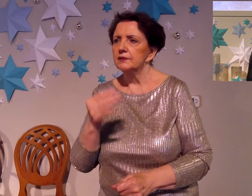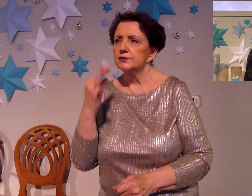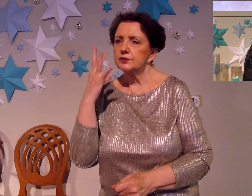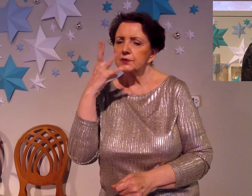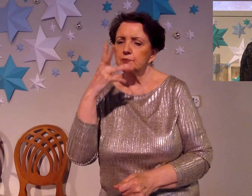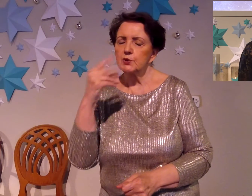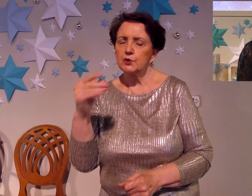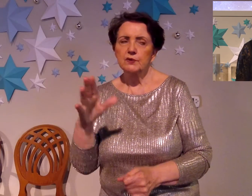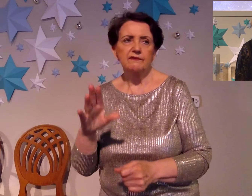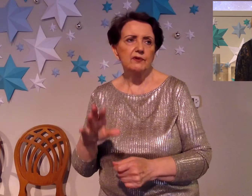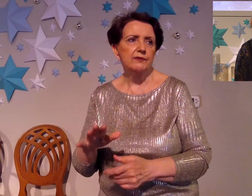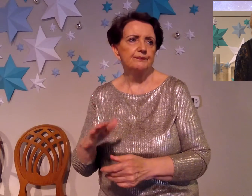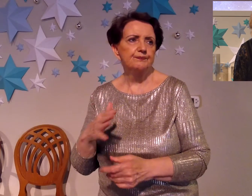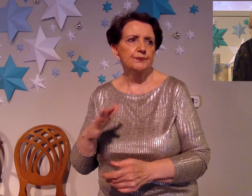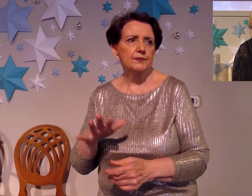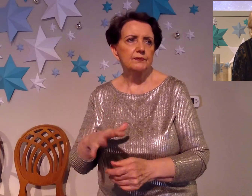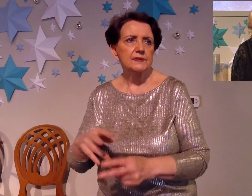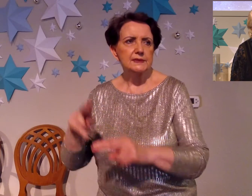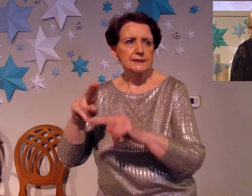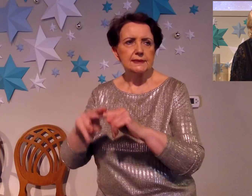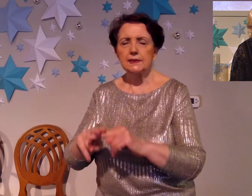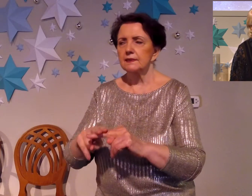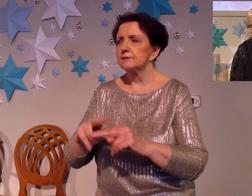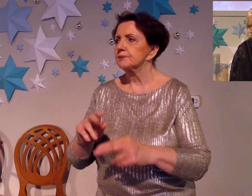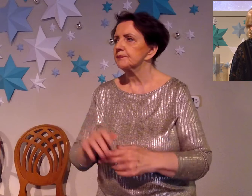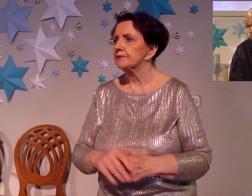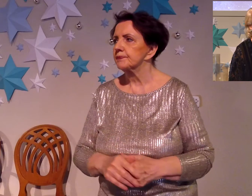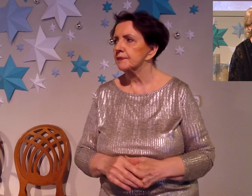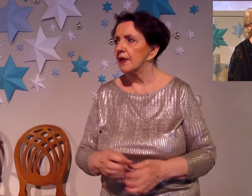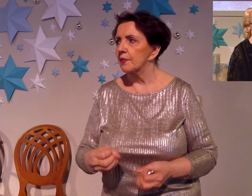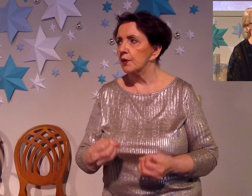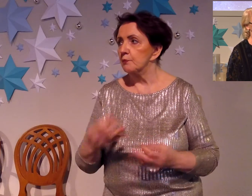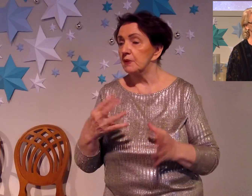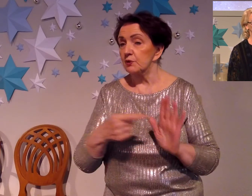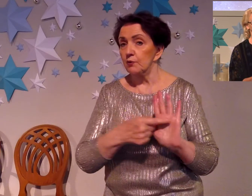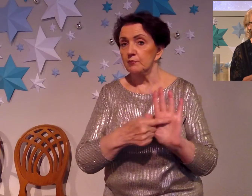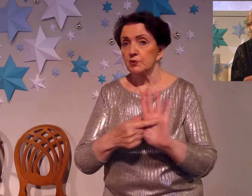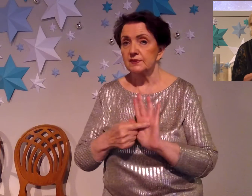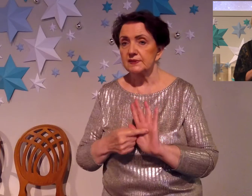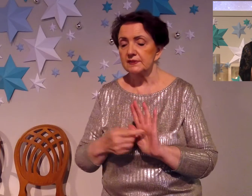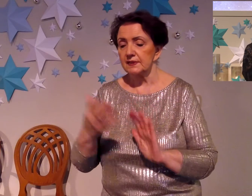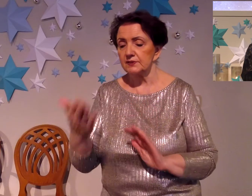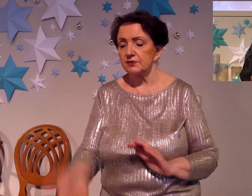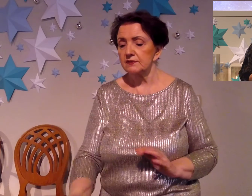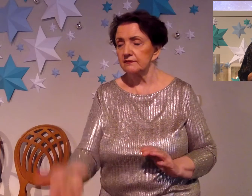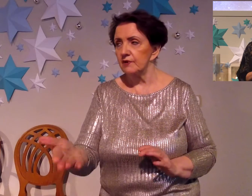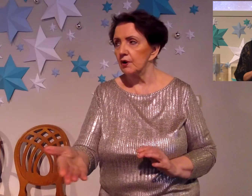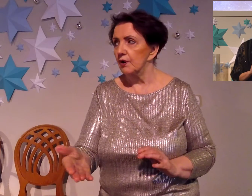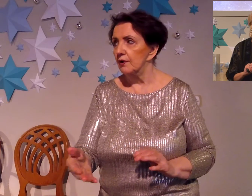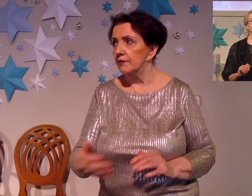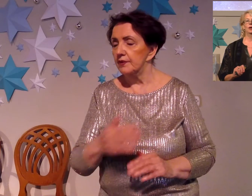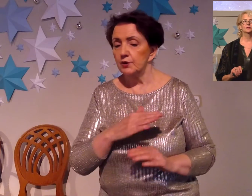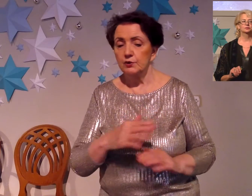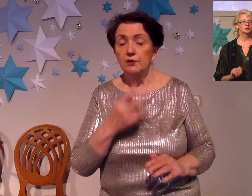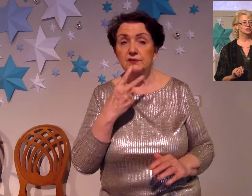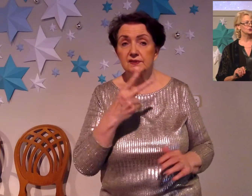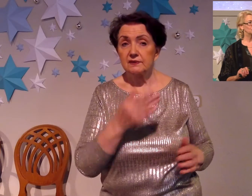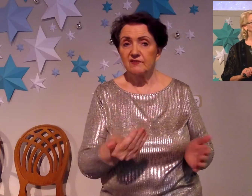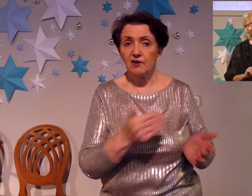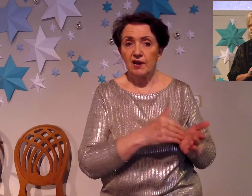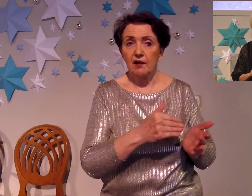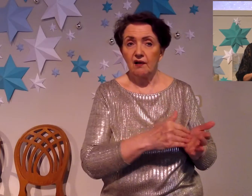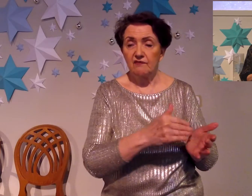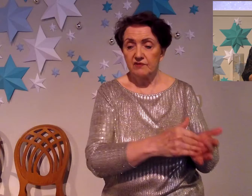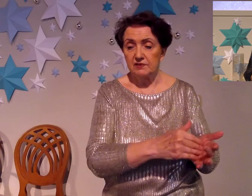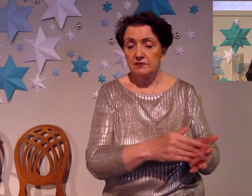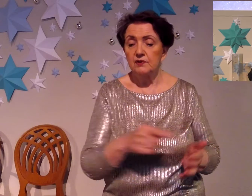state. But there are many representations of Kuan Yin that we don't see as much in the West, where she's